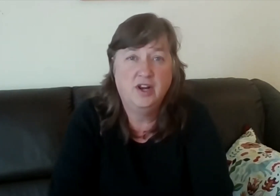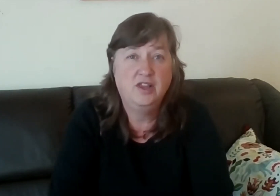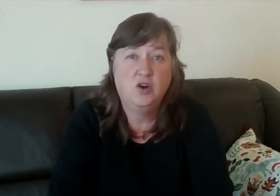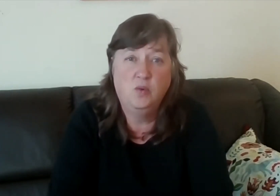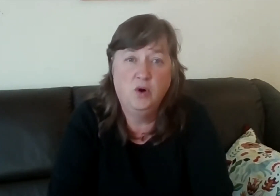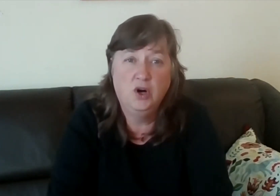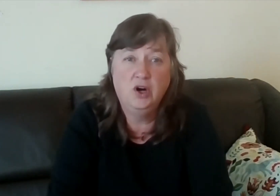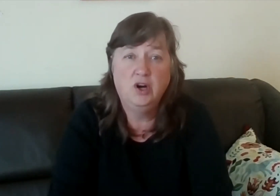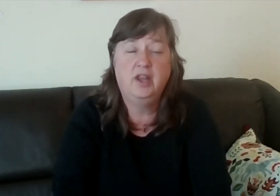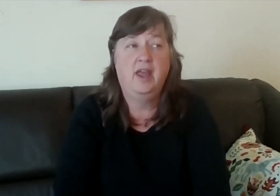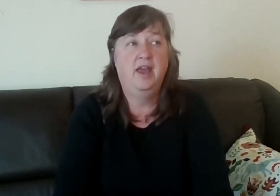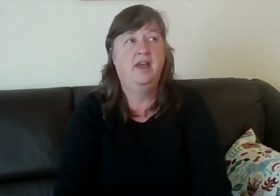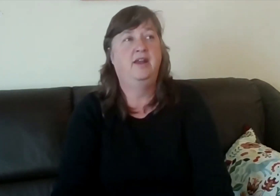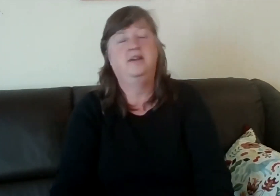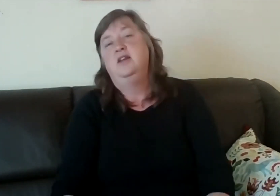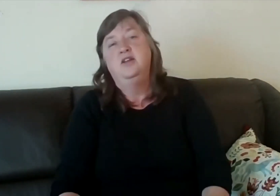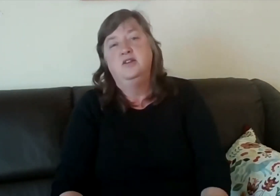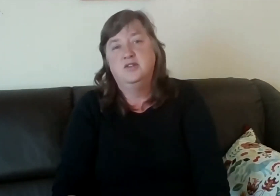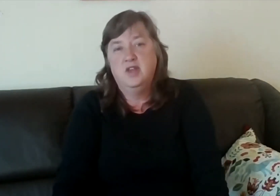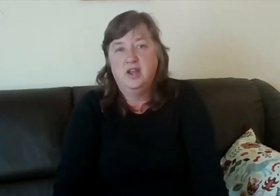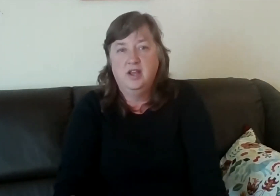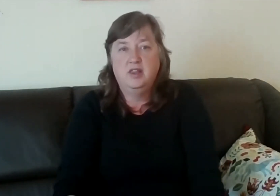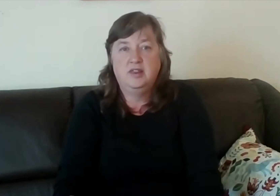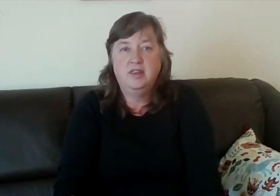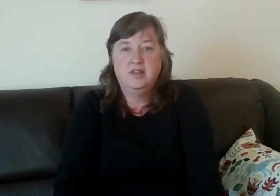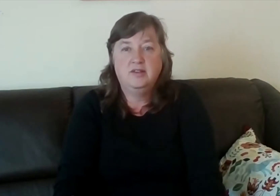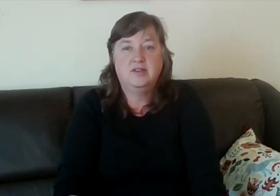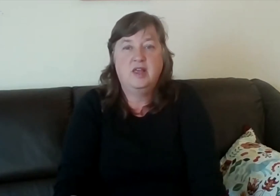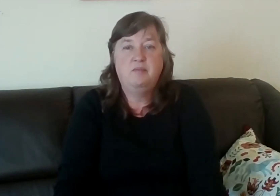their work. And so their